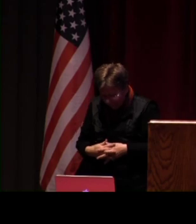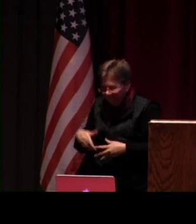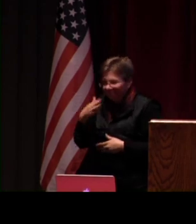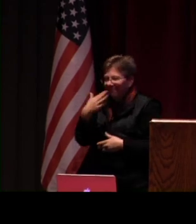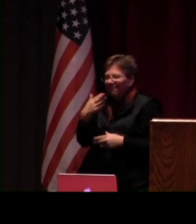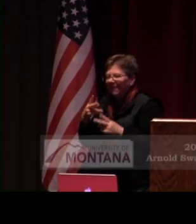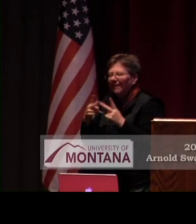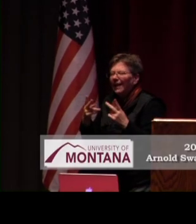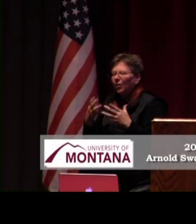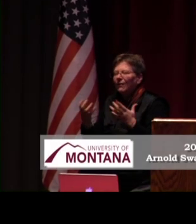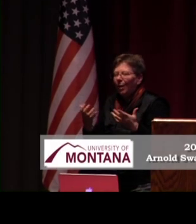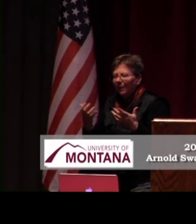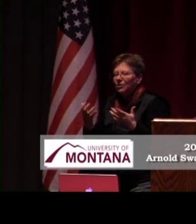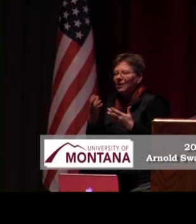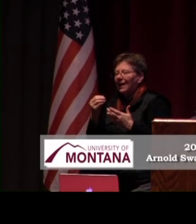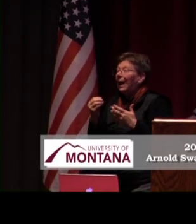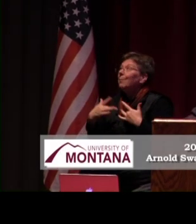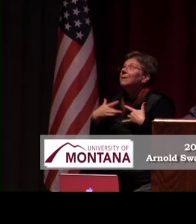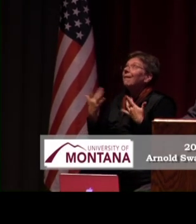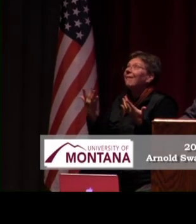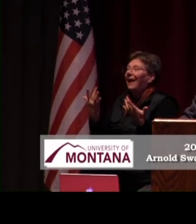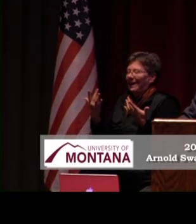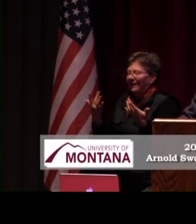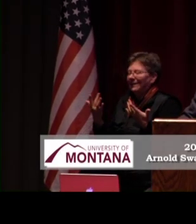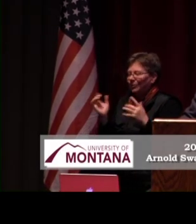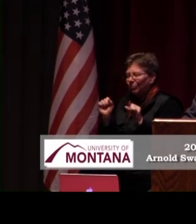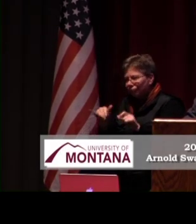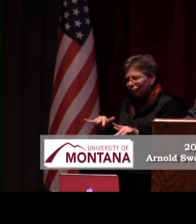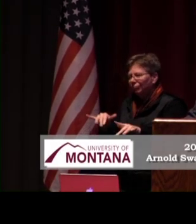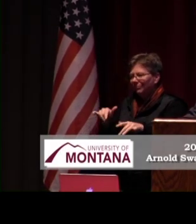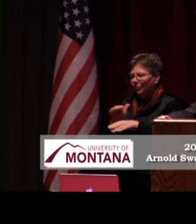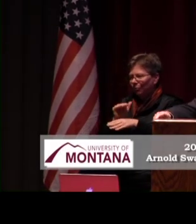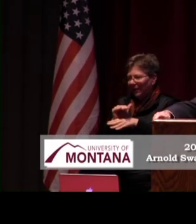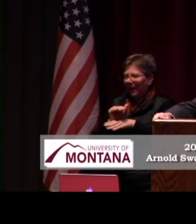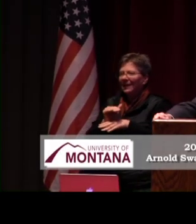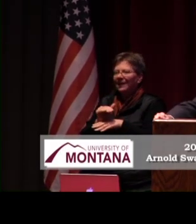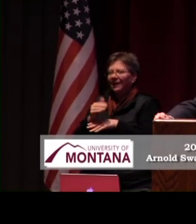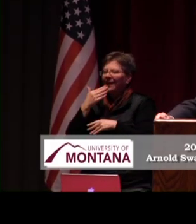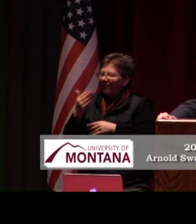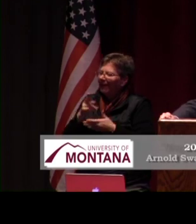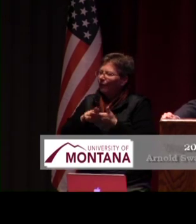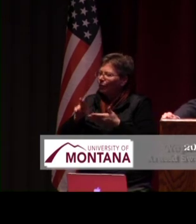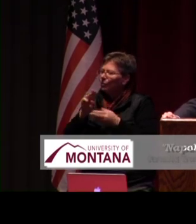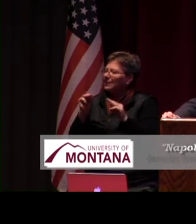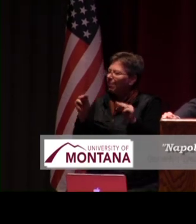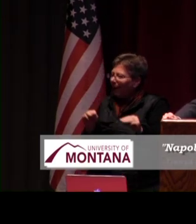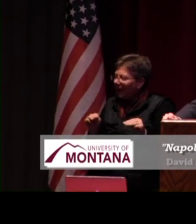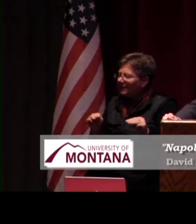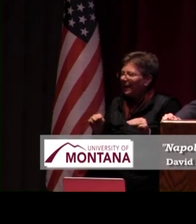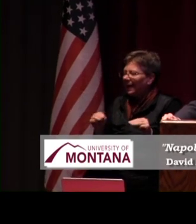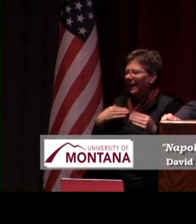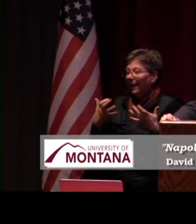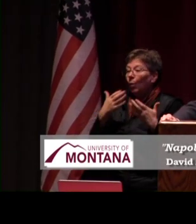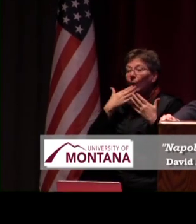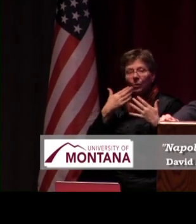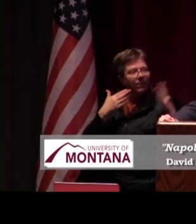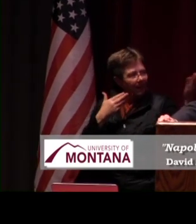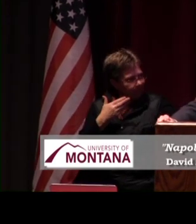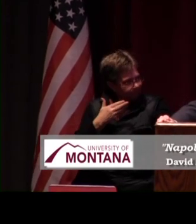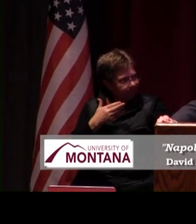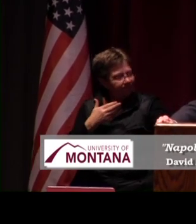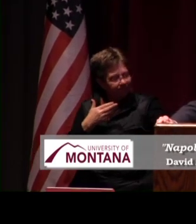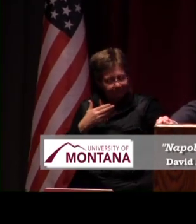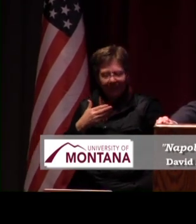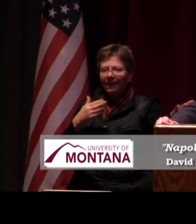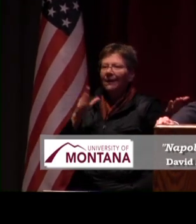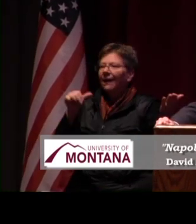Thank you very much. I'm delighted to be here this evening. I want to thank the University of Montana. I want to thank also Professor John Eglin and